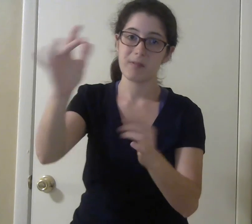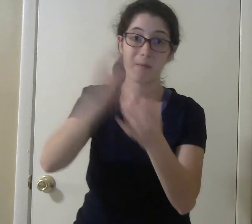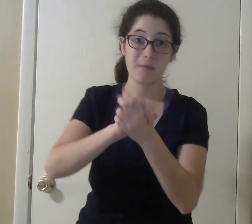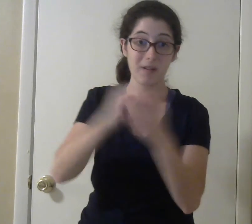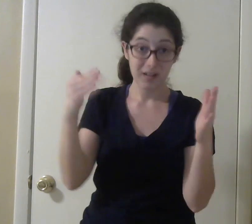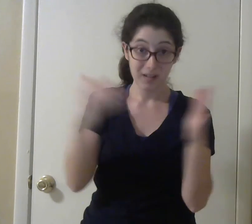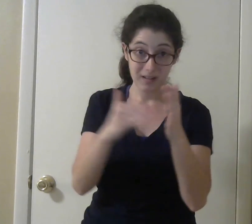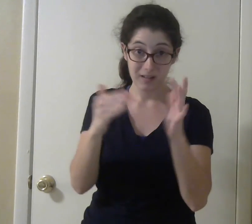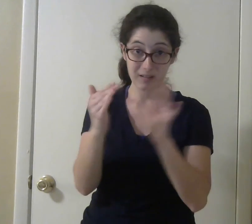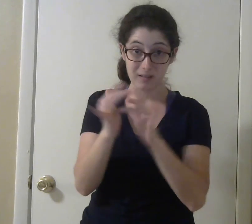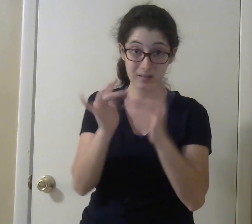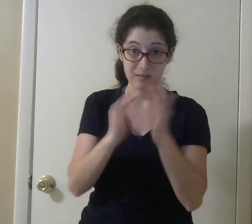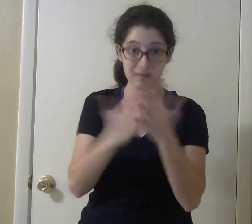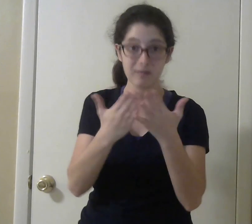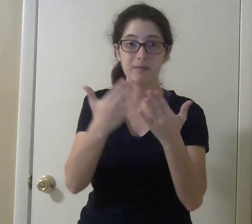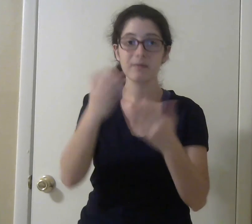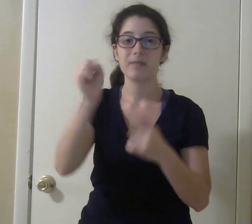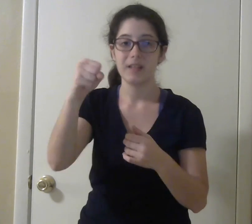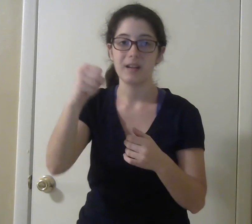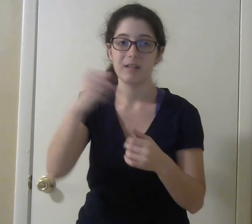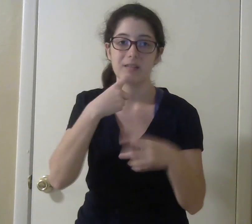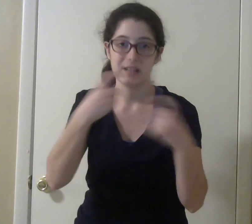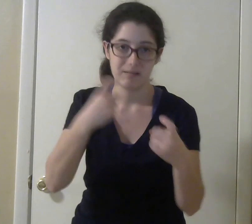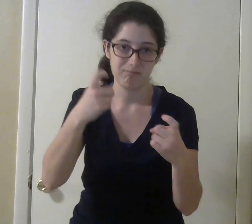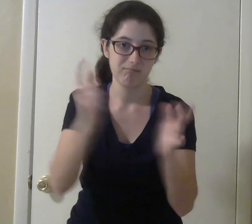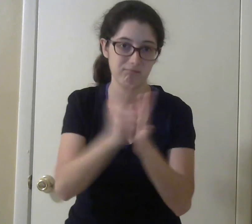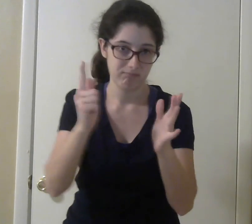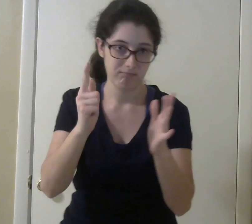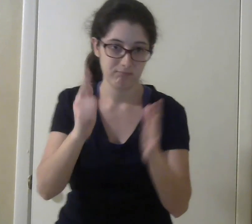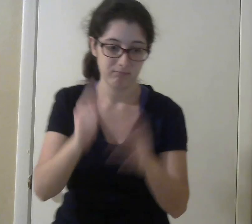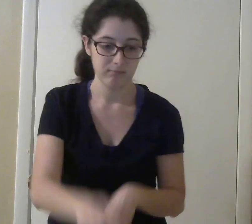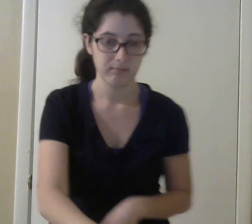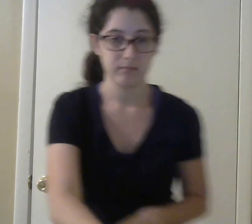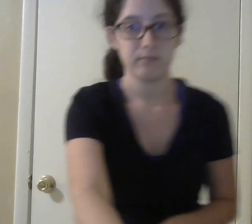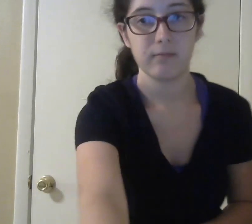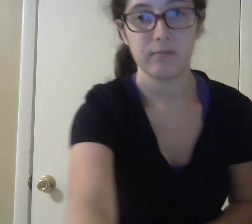is, I think, forbidden. Thank you, Pastor John, and thank you for listening to this podcast.